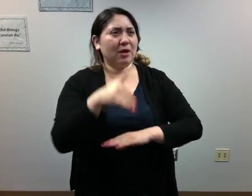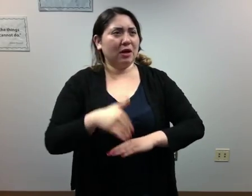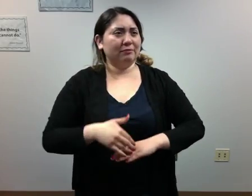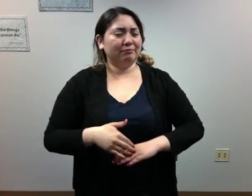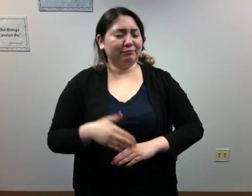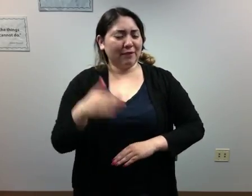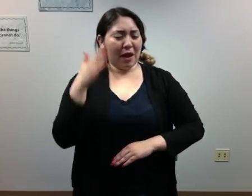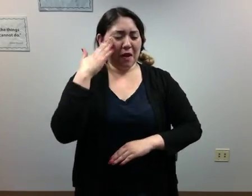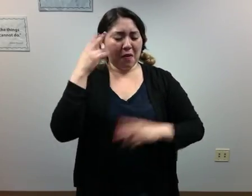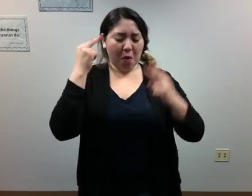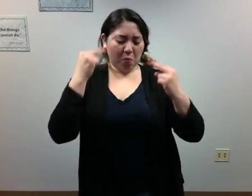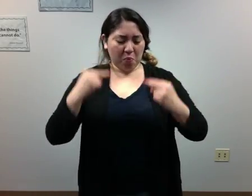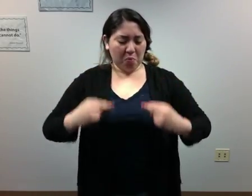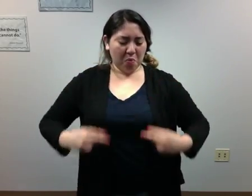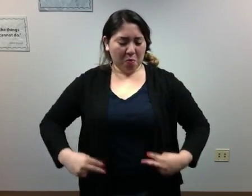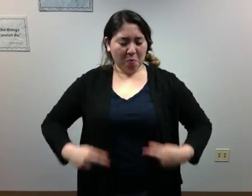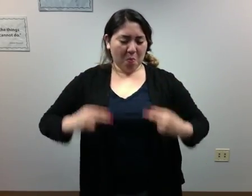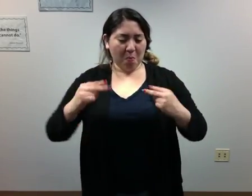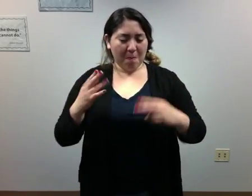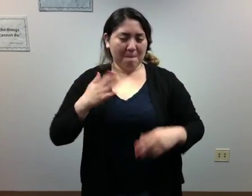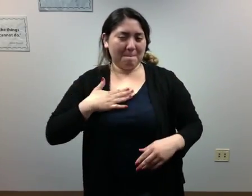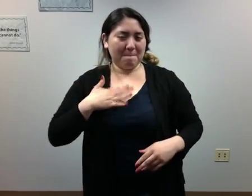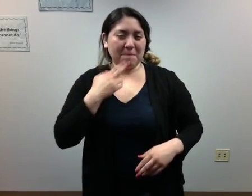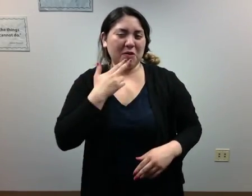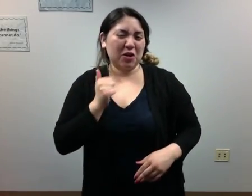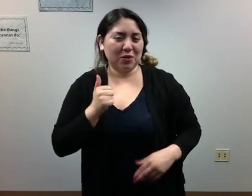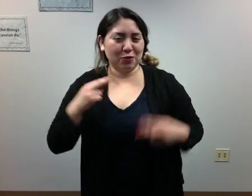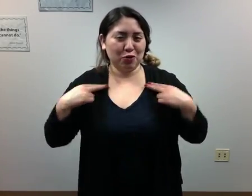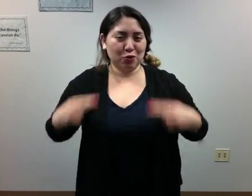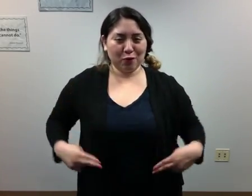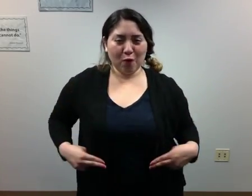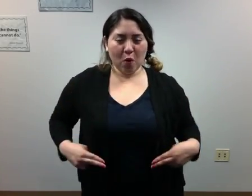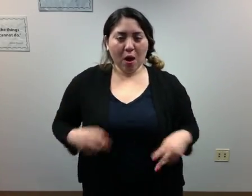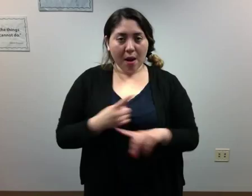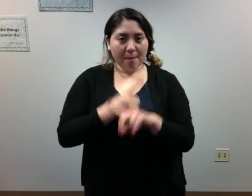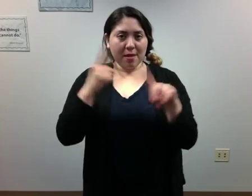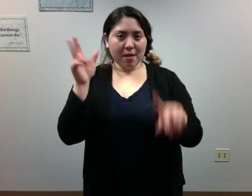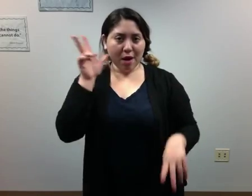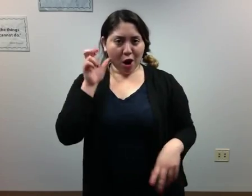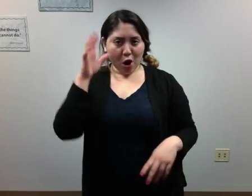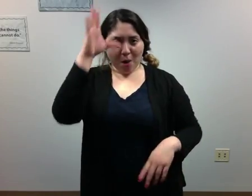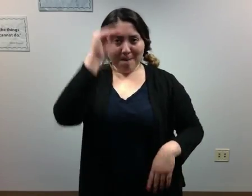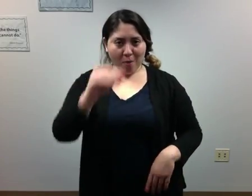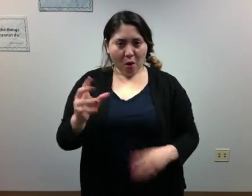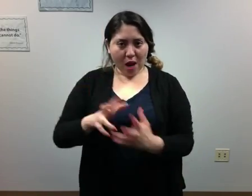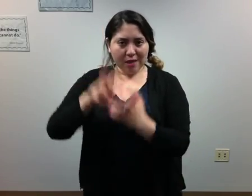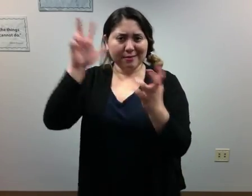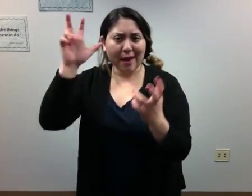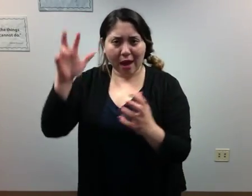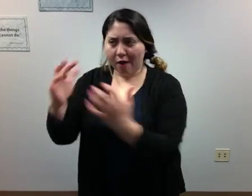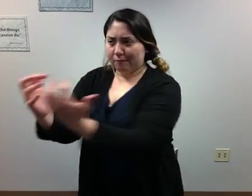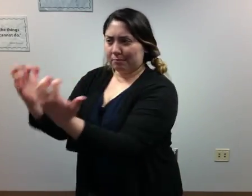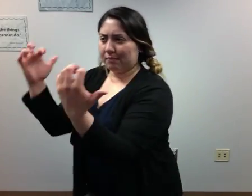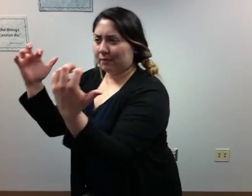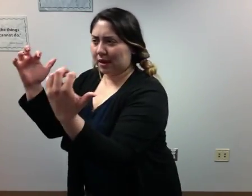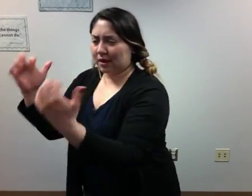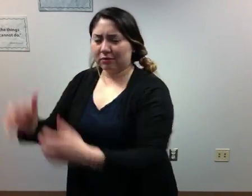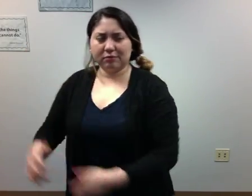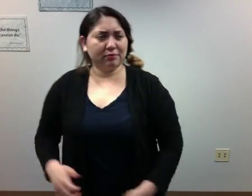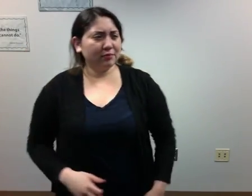real cute in my uniform. And then I heard a boy yell from the bleachers, "Make